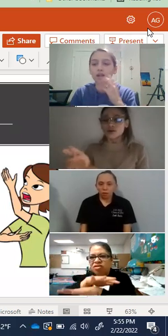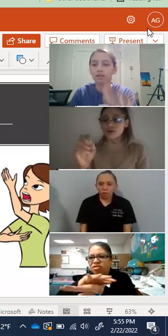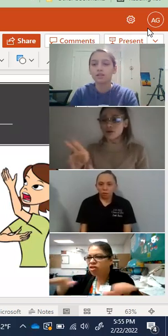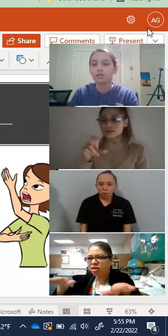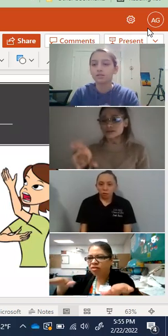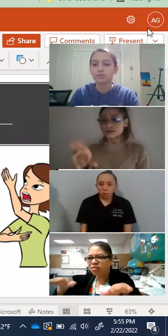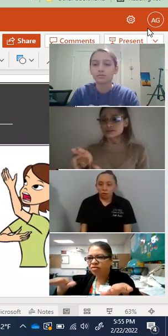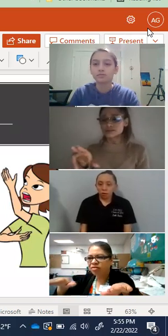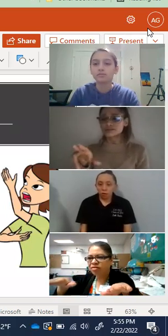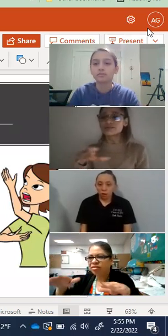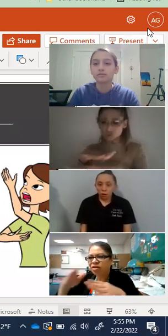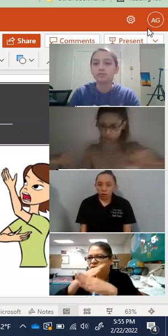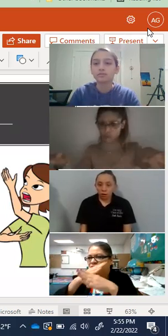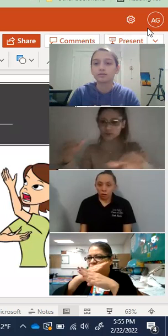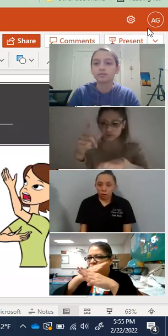yell.